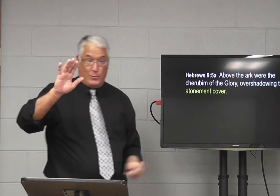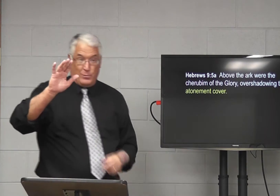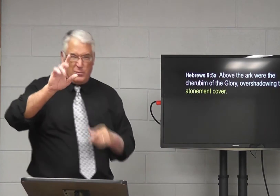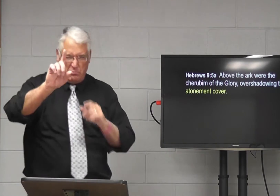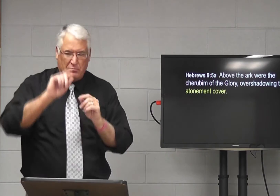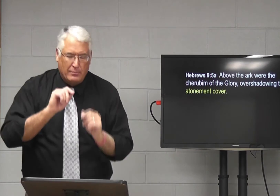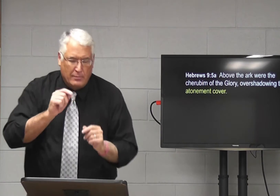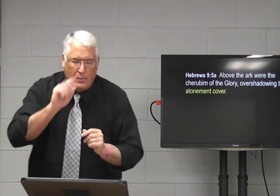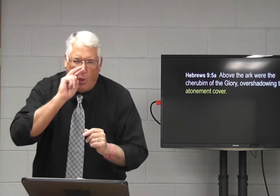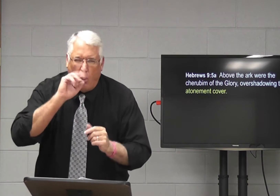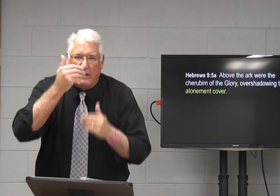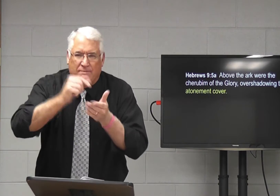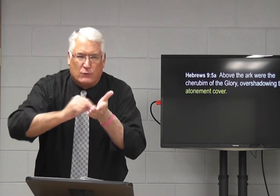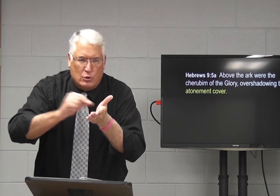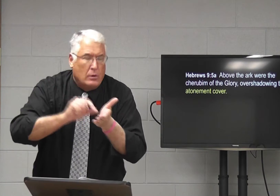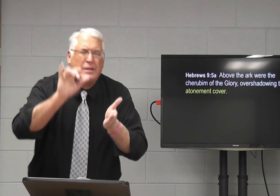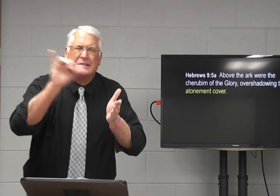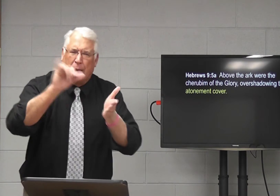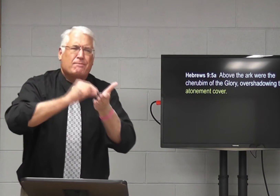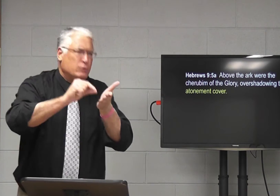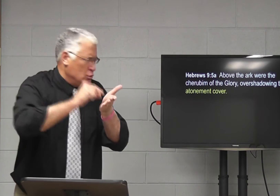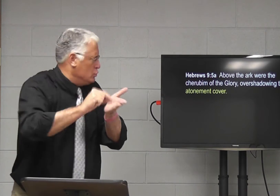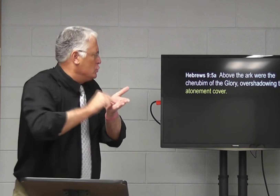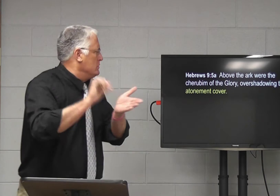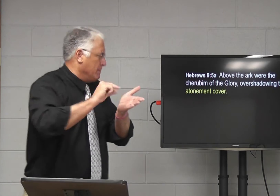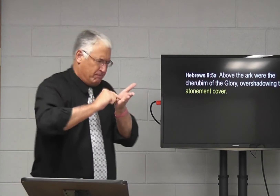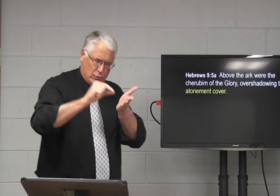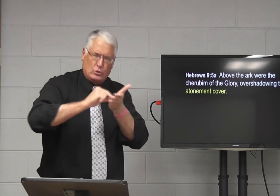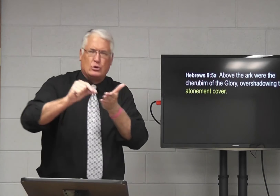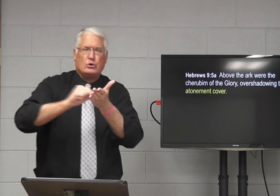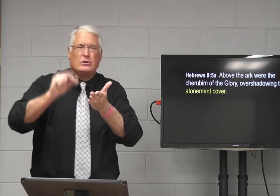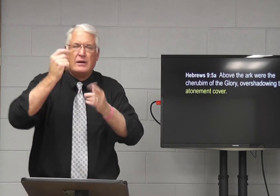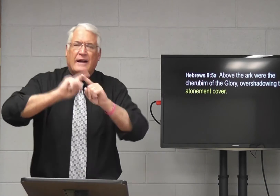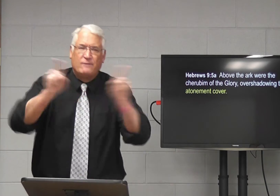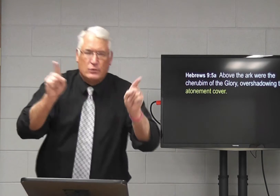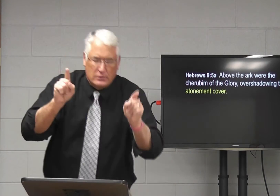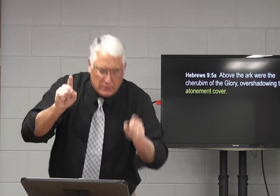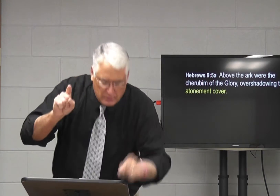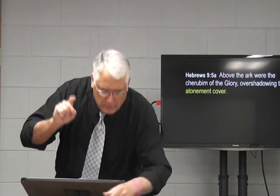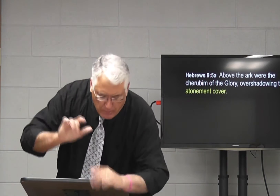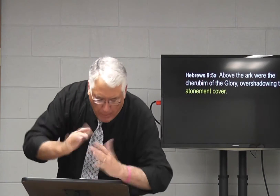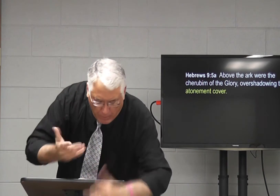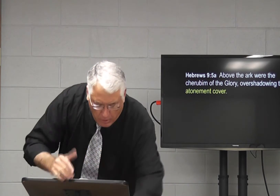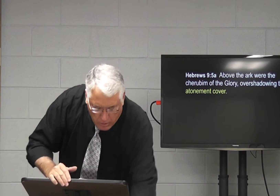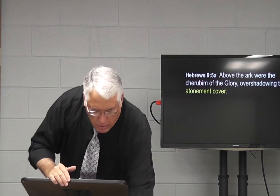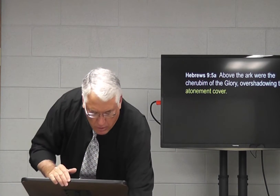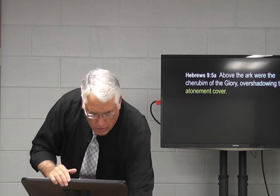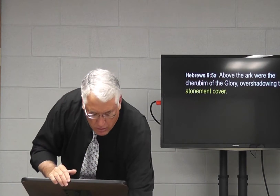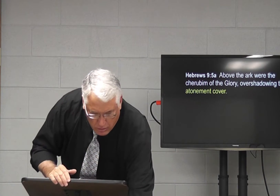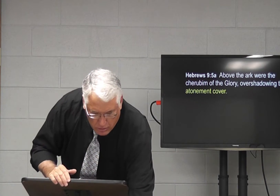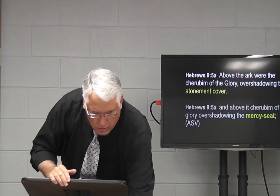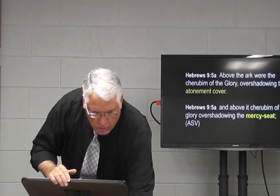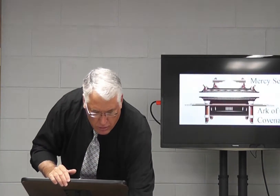That he poured it out. No, let's look at the nurse verse. It's the same verse. It's just the second. Another